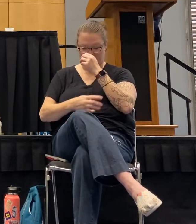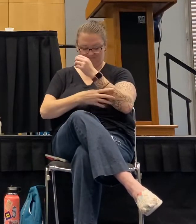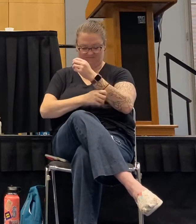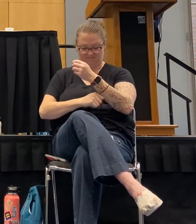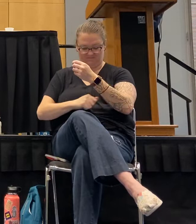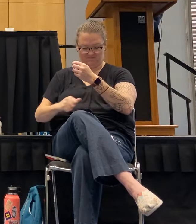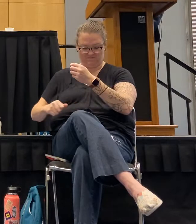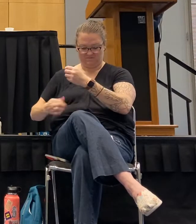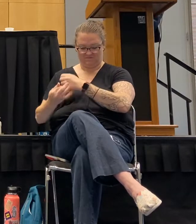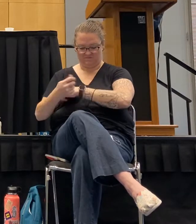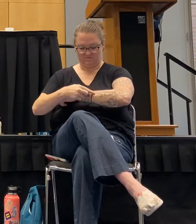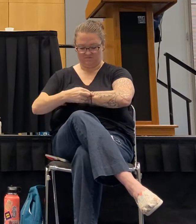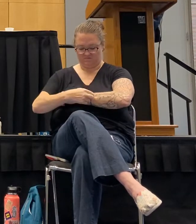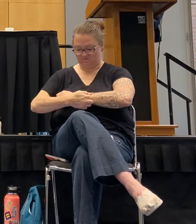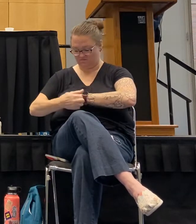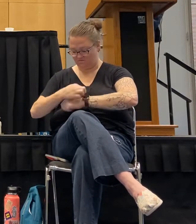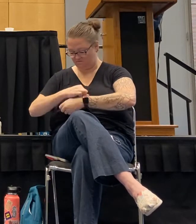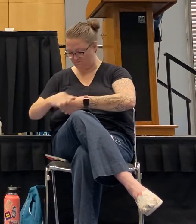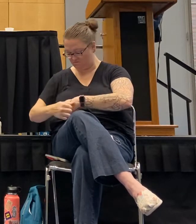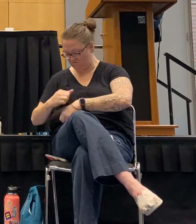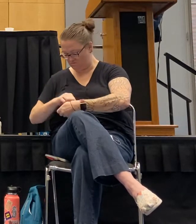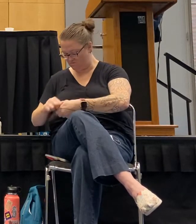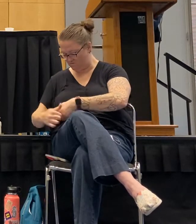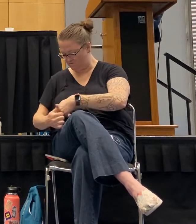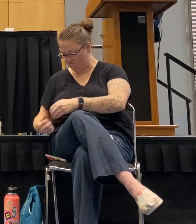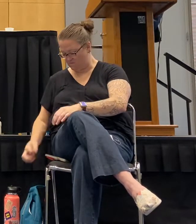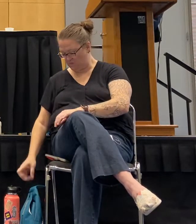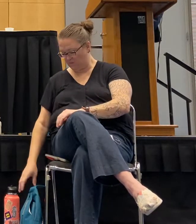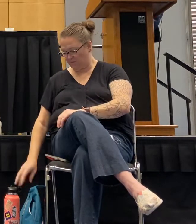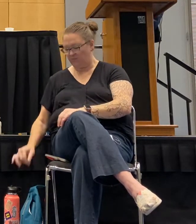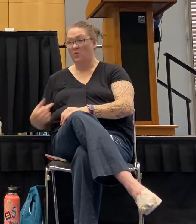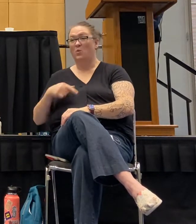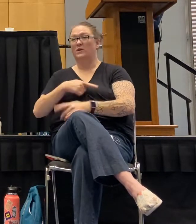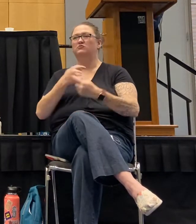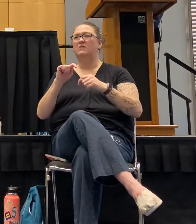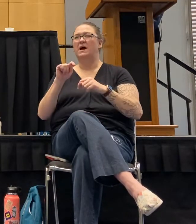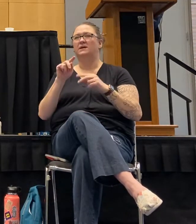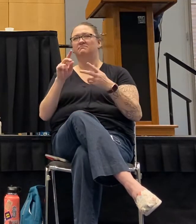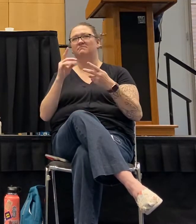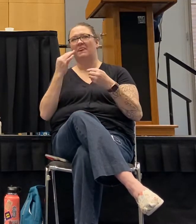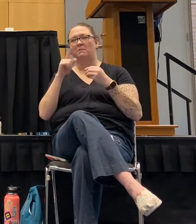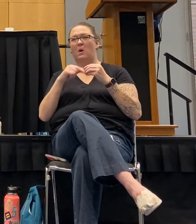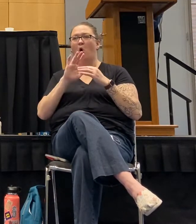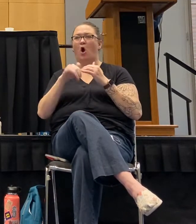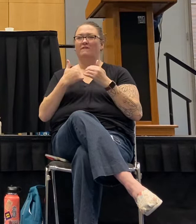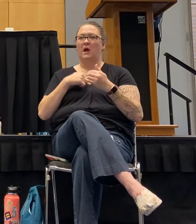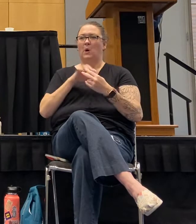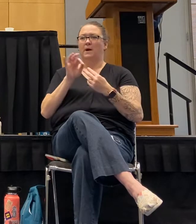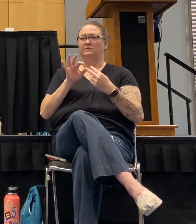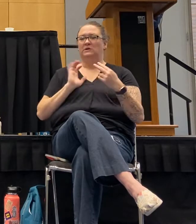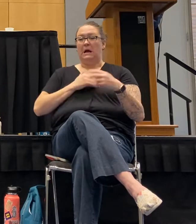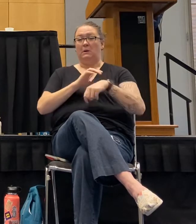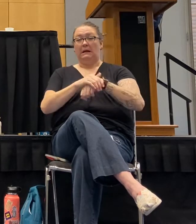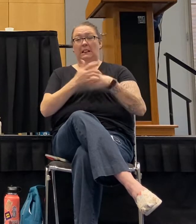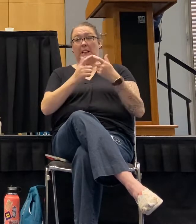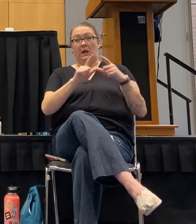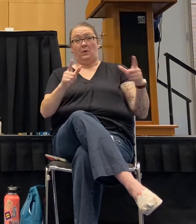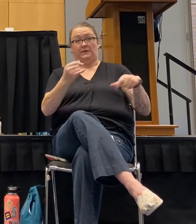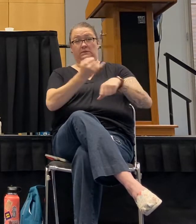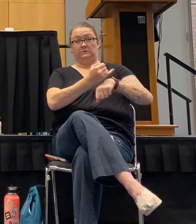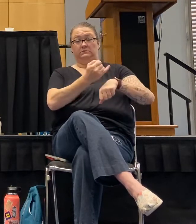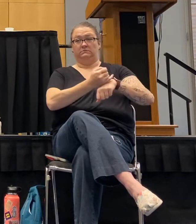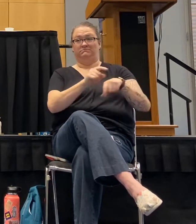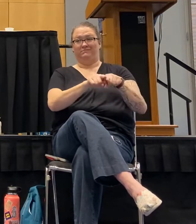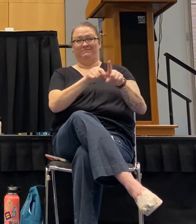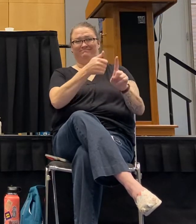too, we tried to look at all of our options. And our English Language Institute